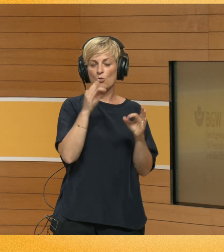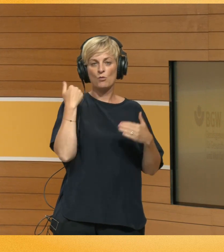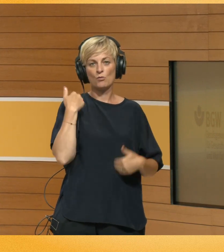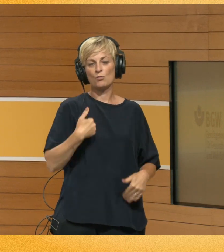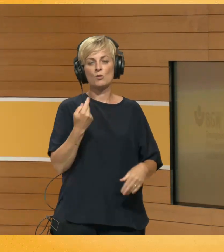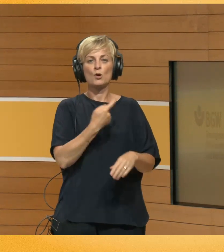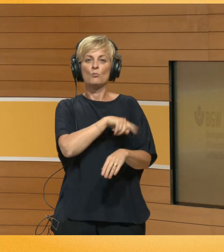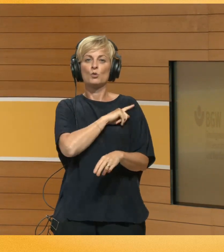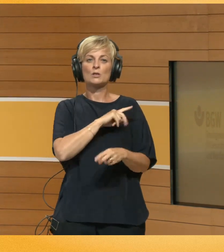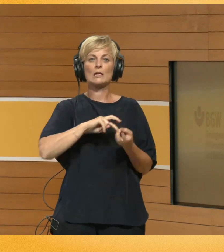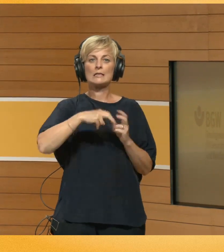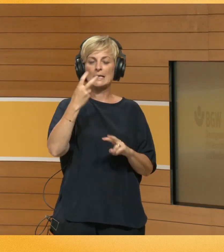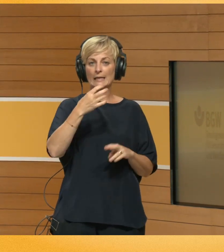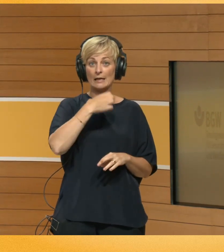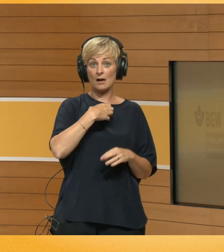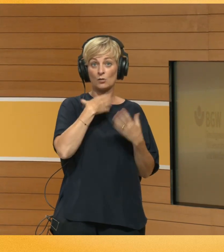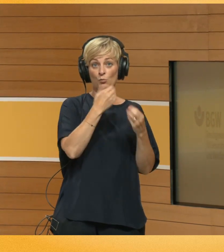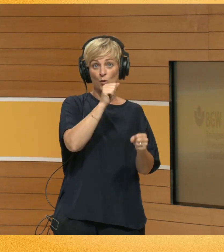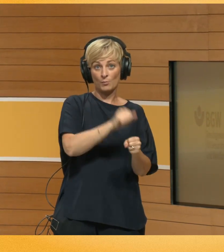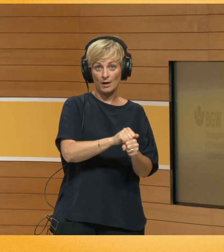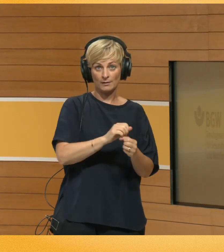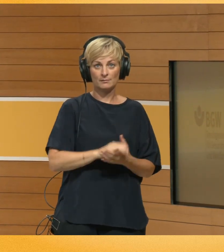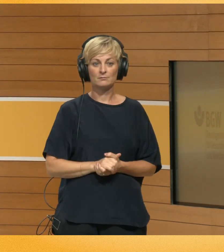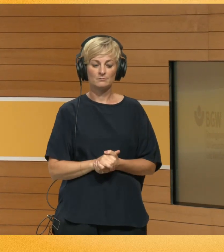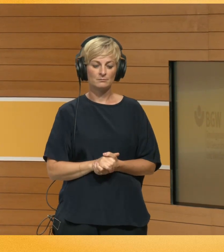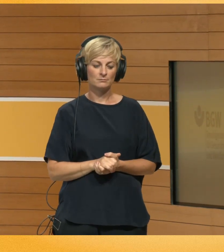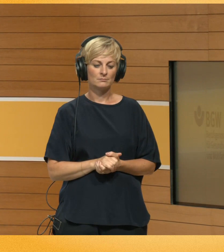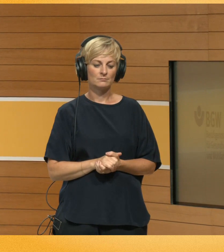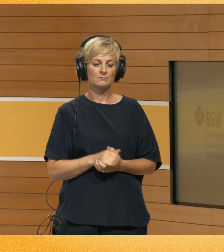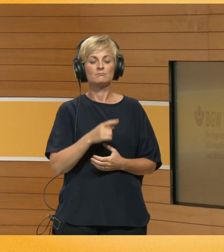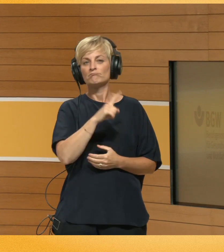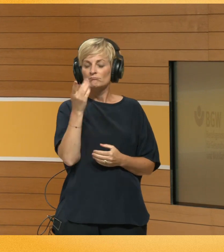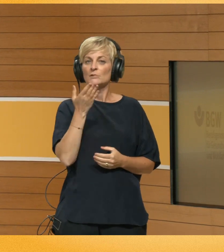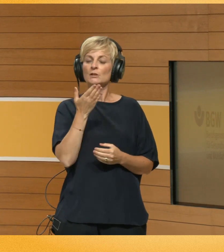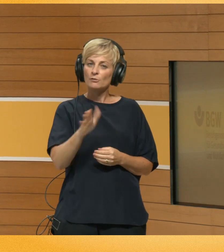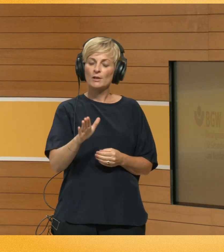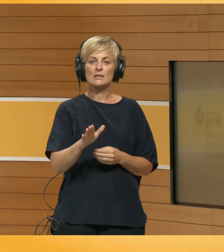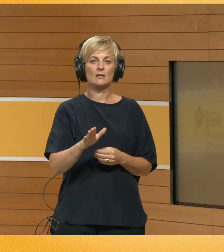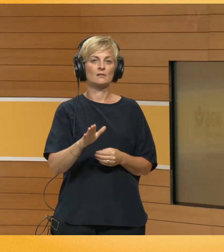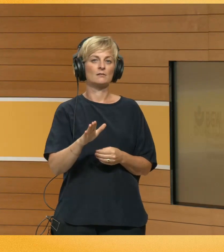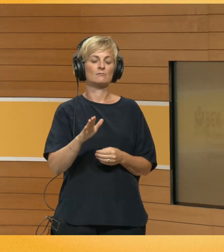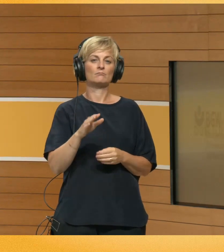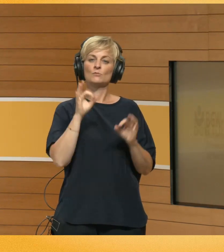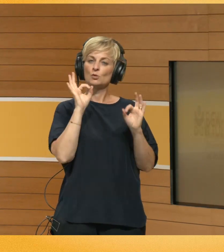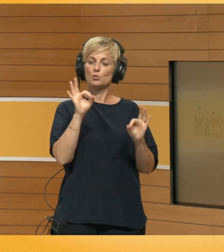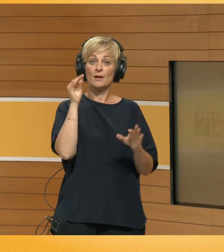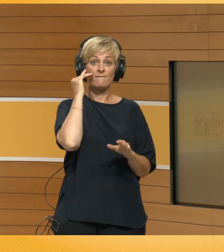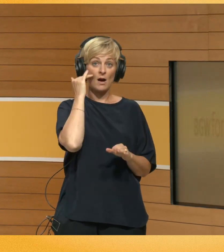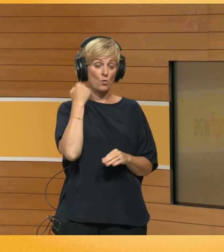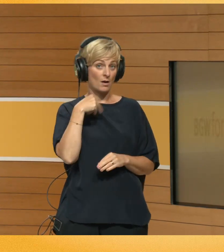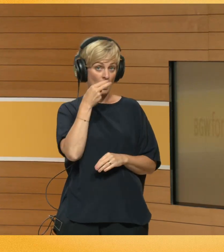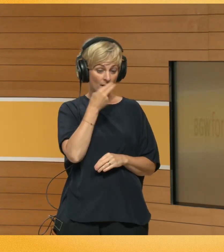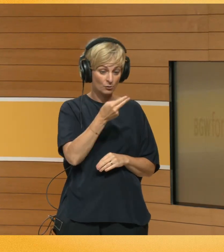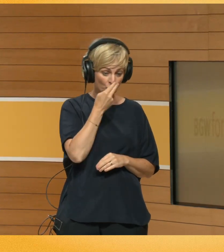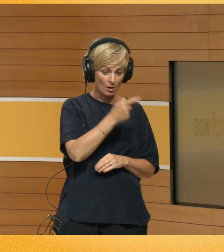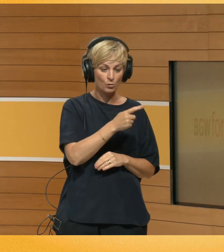best practices hierarchy of control. This is the NIOSH one, but I'm sure Germany has, of course, something similar, if not